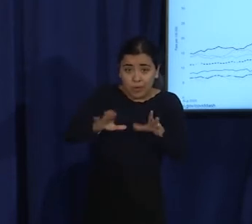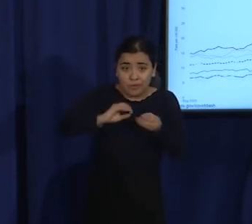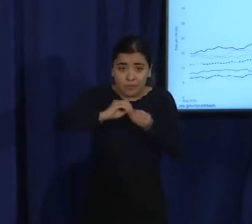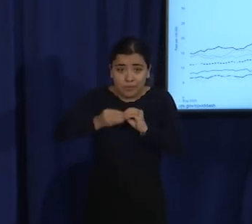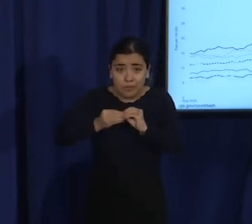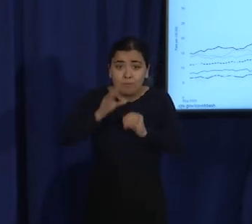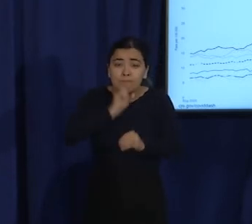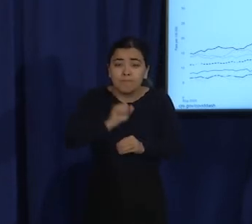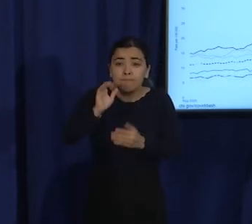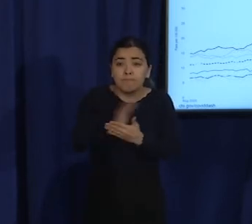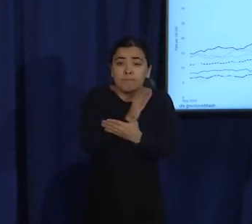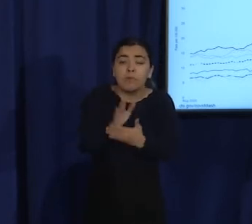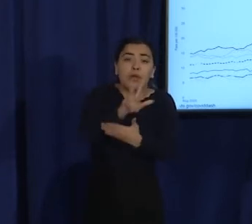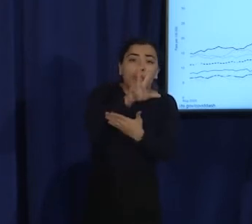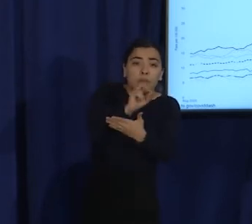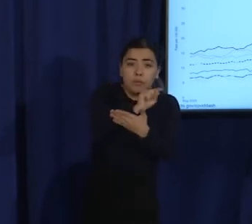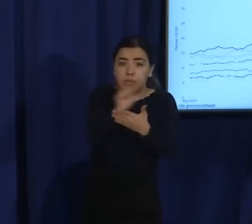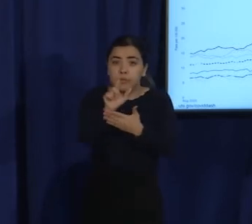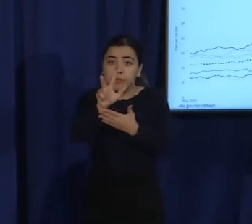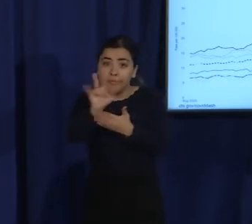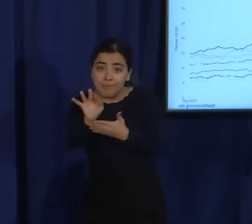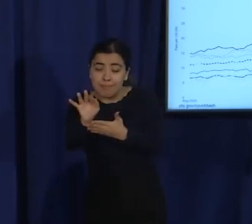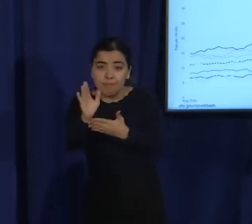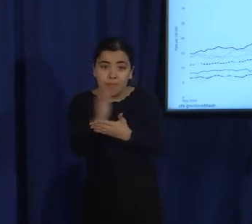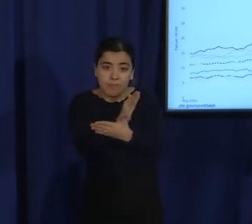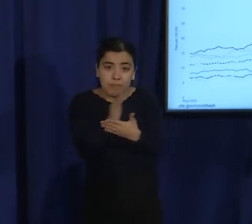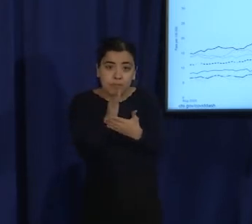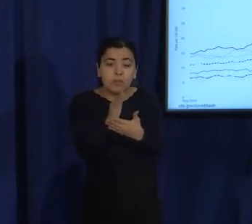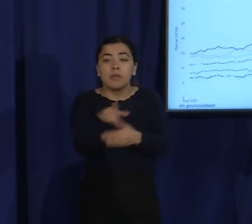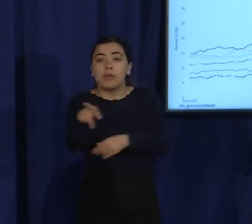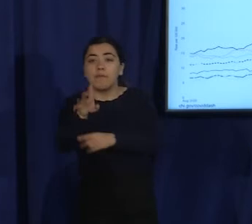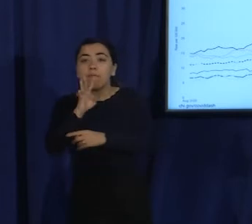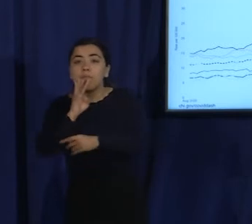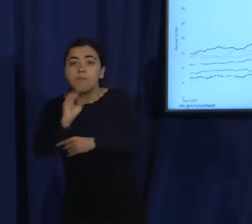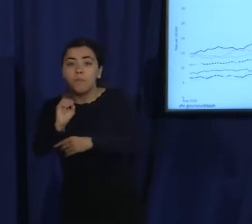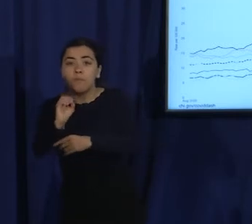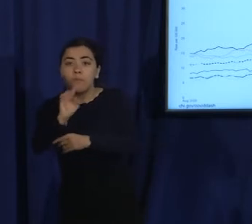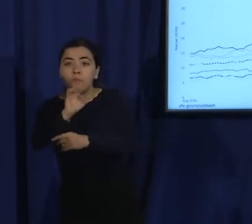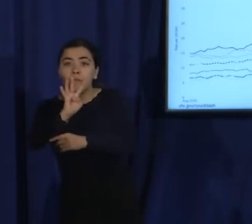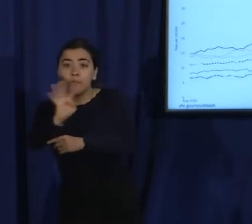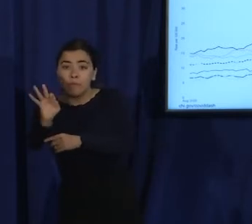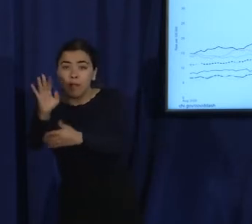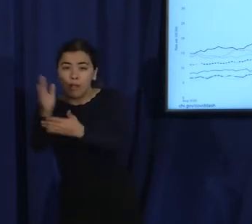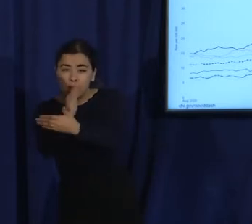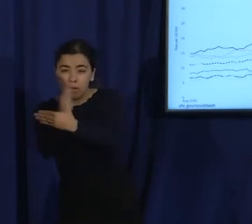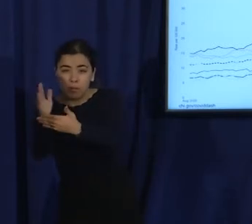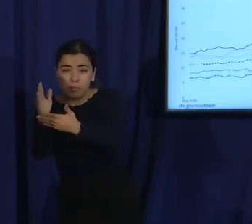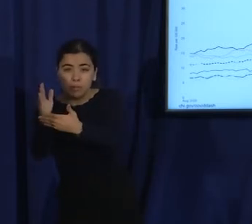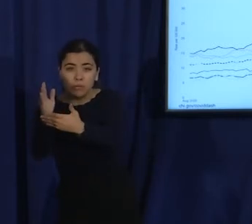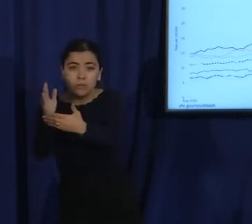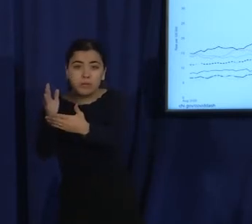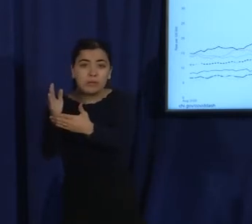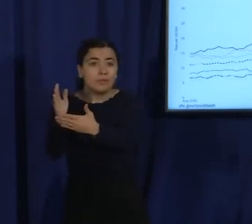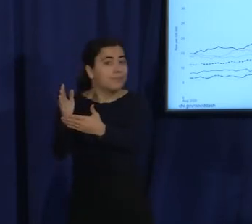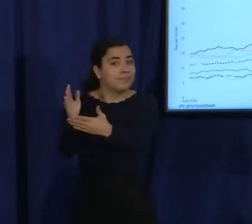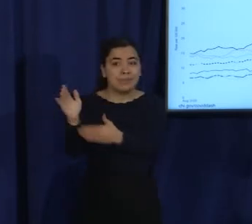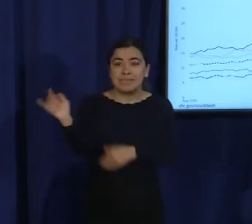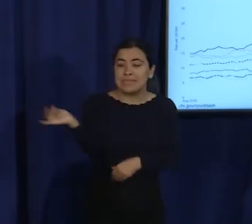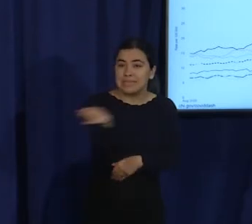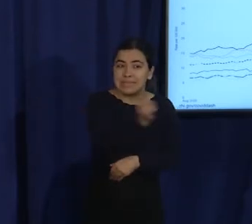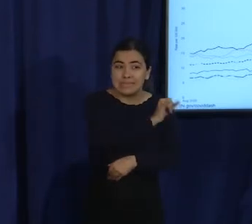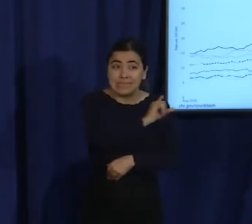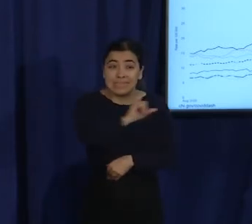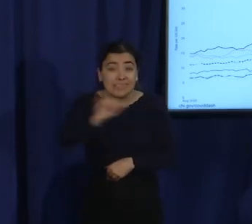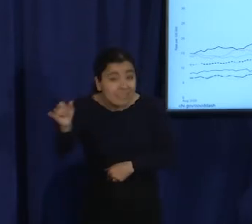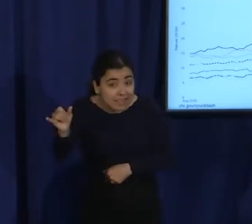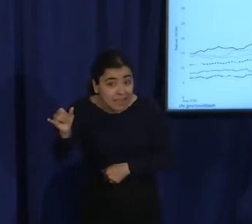in age 30 to 39 and 40 to 49 are the same as the highest rates that we've